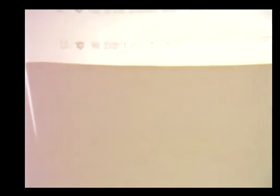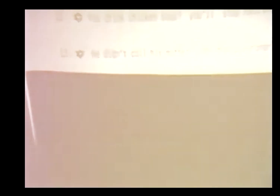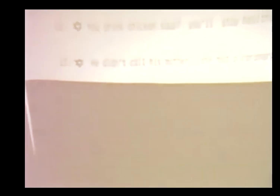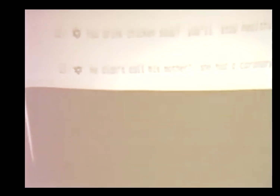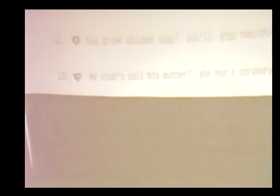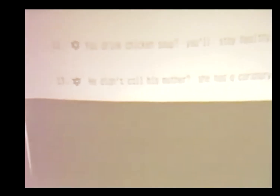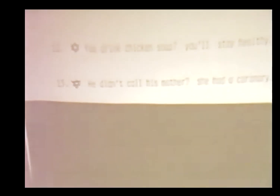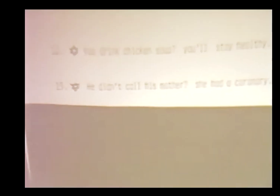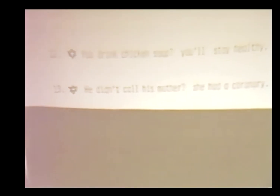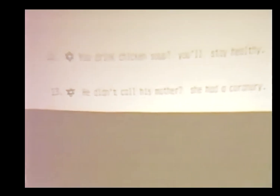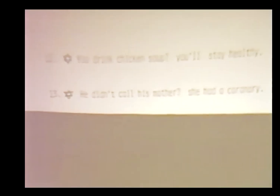Okay.